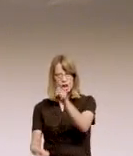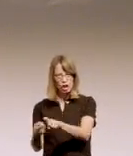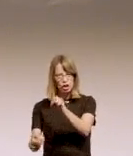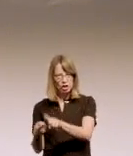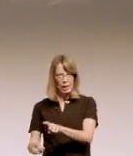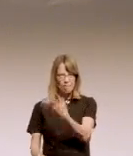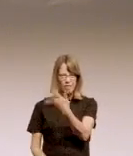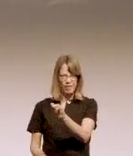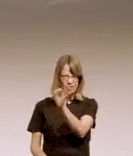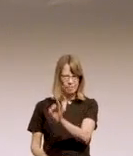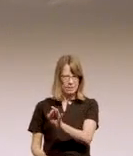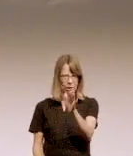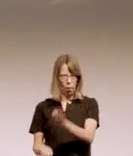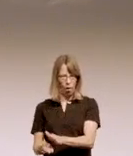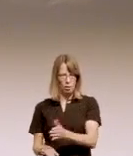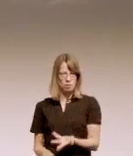sense.